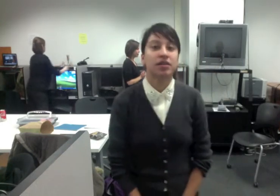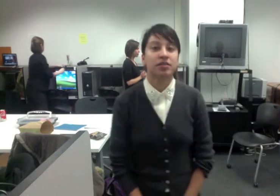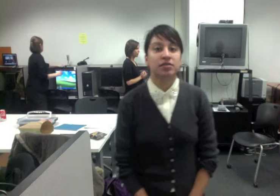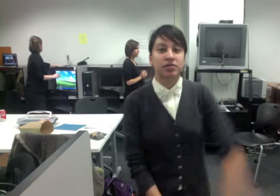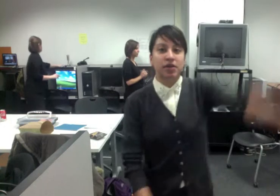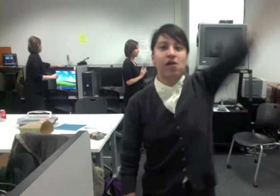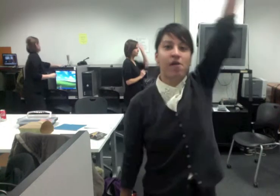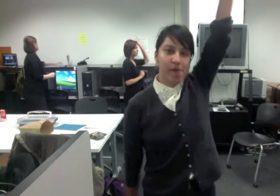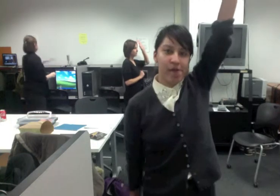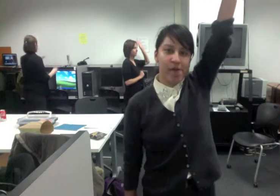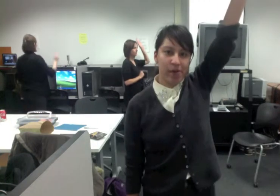ready.